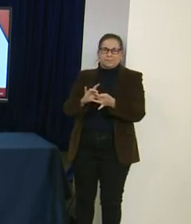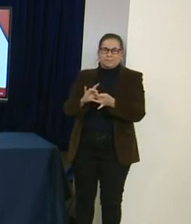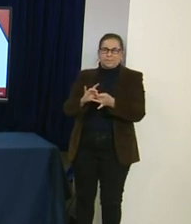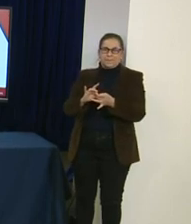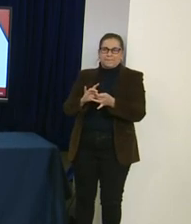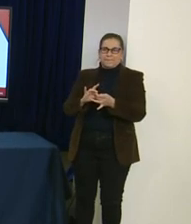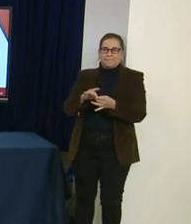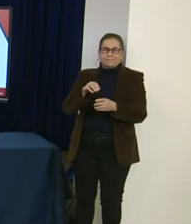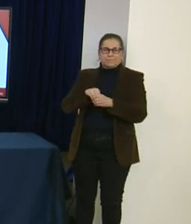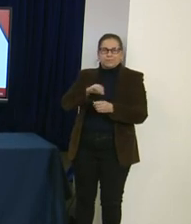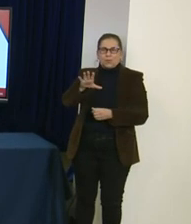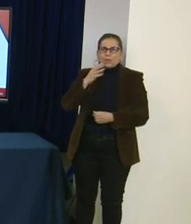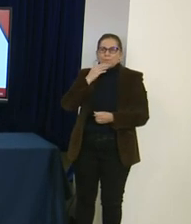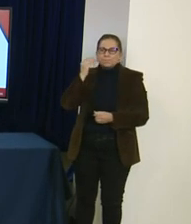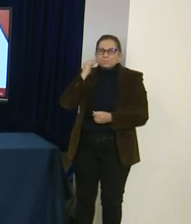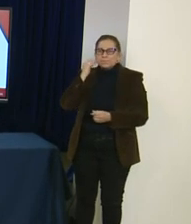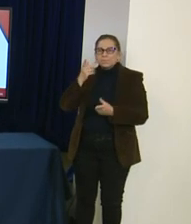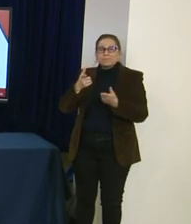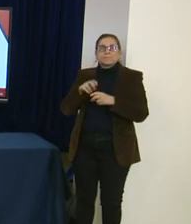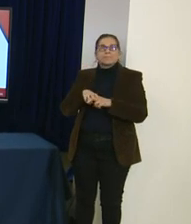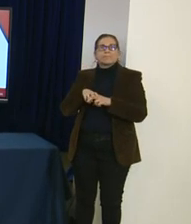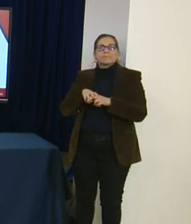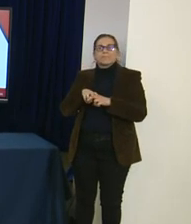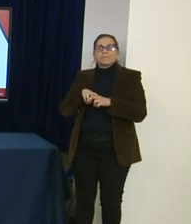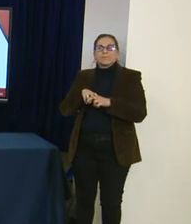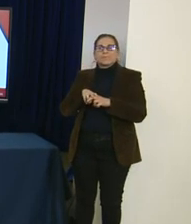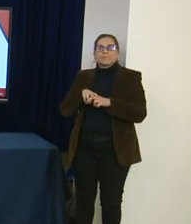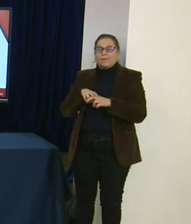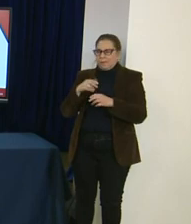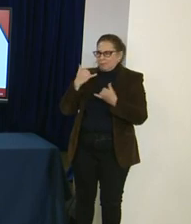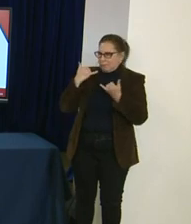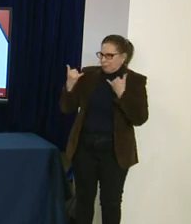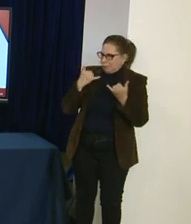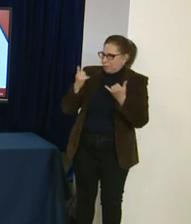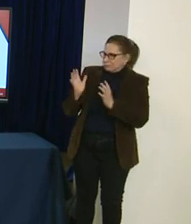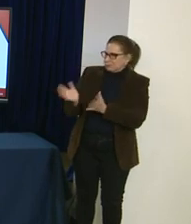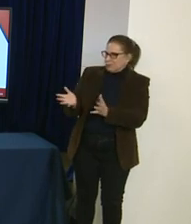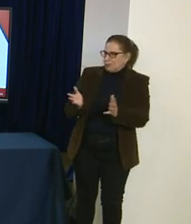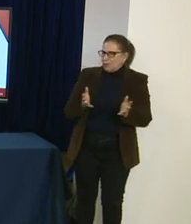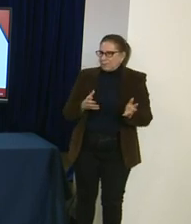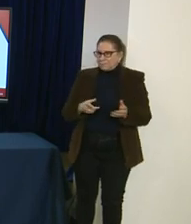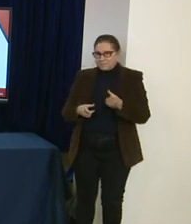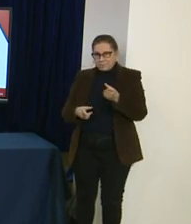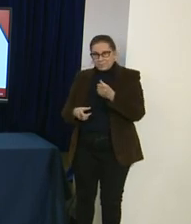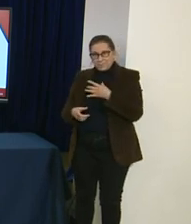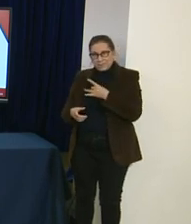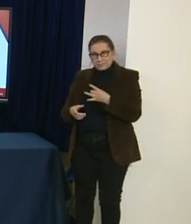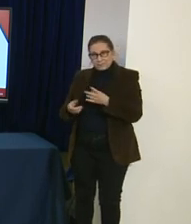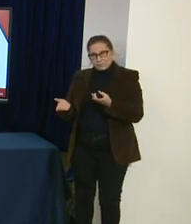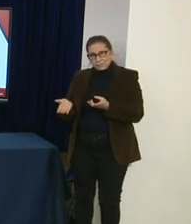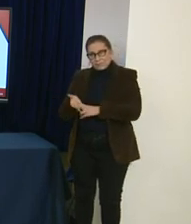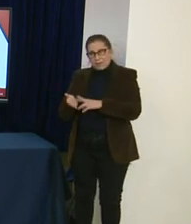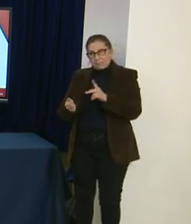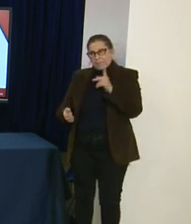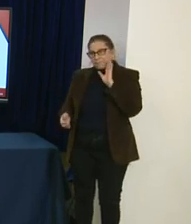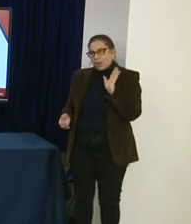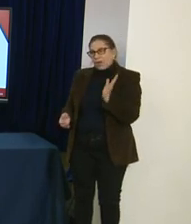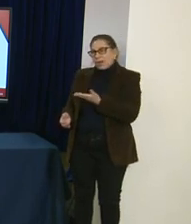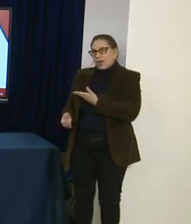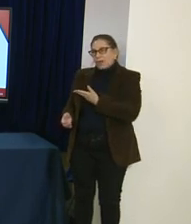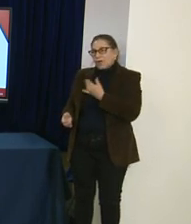home. We're rolling this program out today, so if you're interested in signing up for our Call and Talk line, please call us at